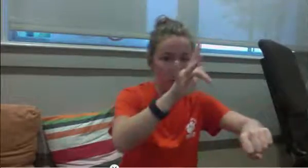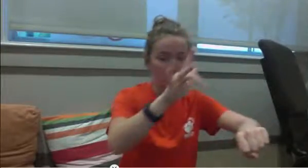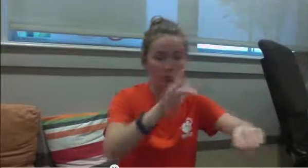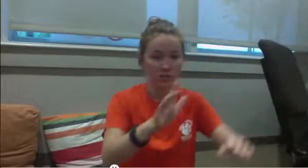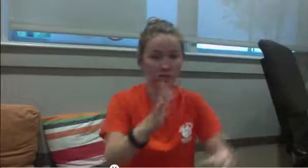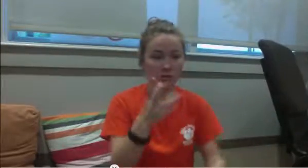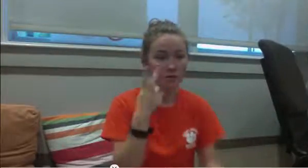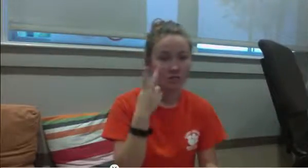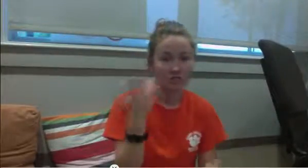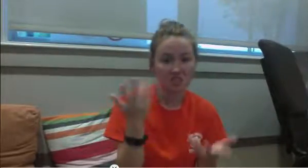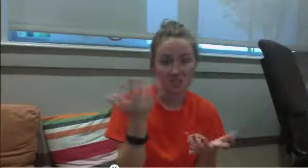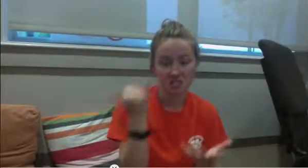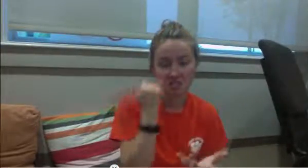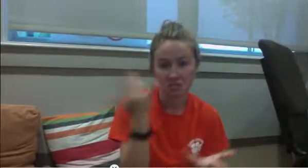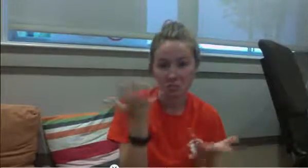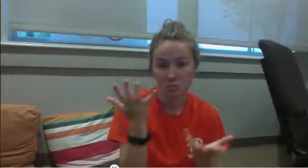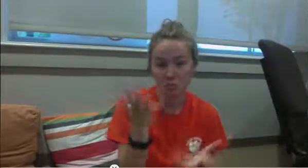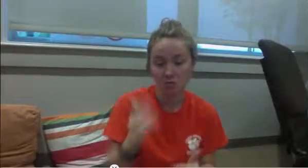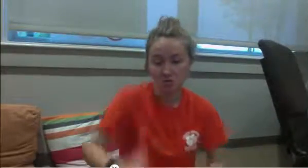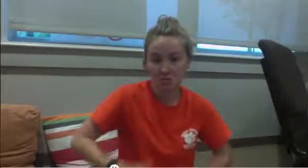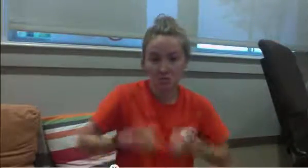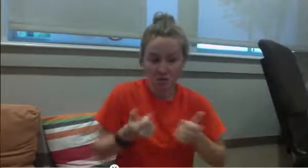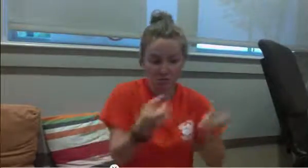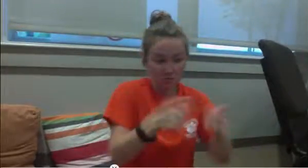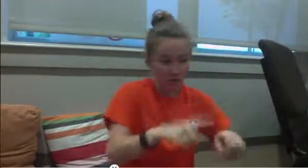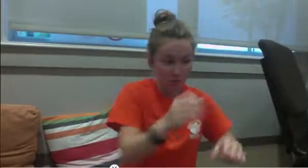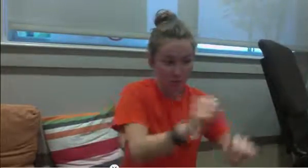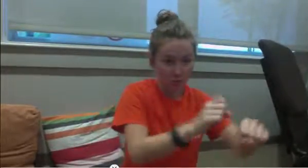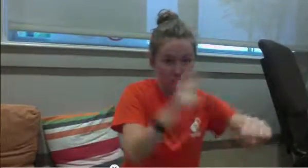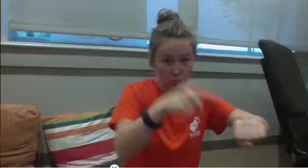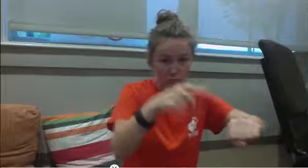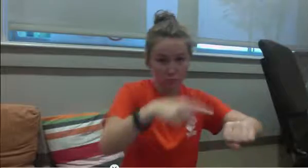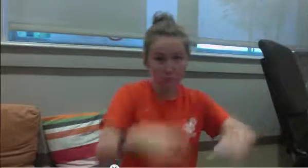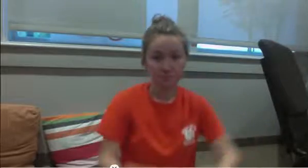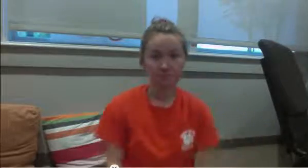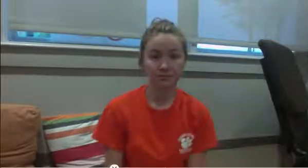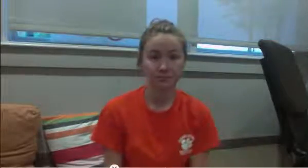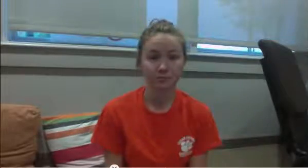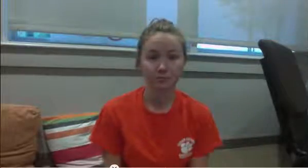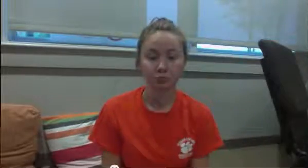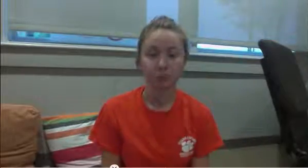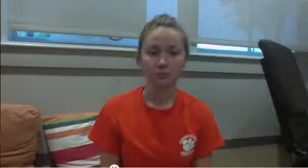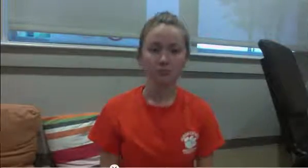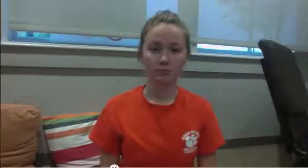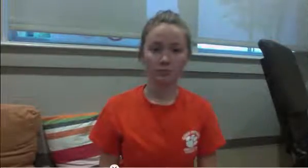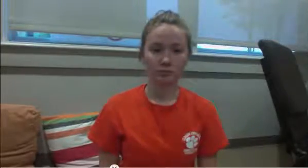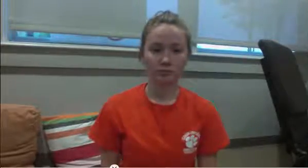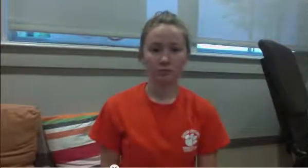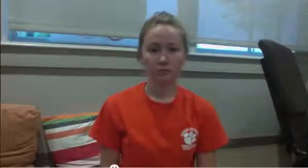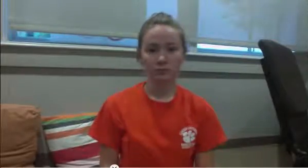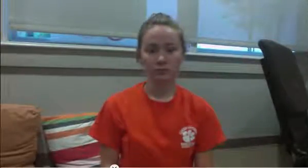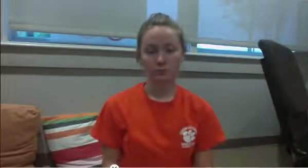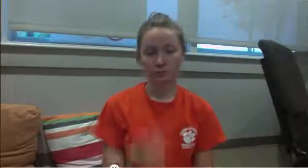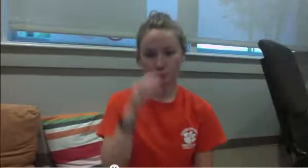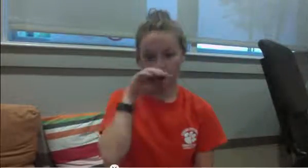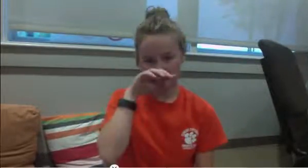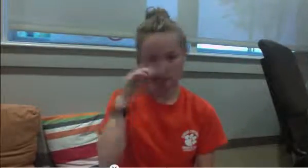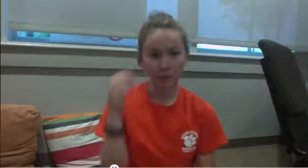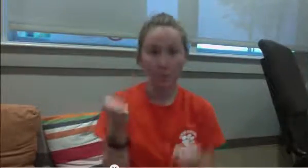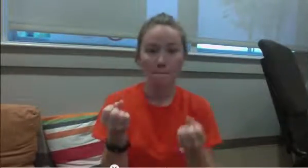For Mars, there might have been forests and everything like that. So that's why we are trying to touch down to get more information about